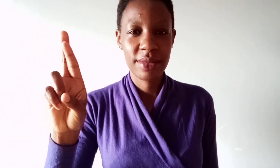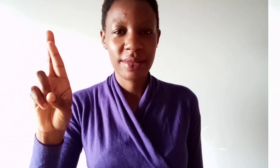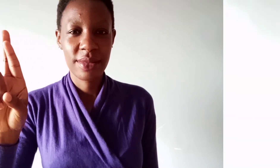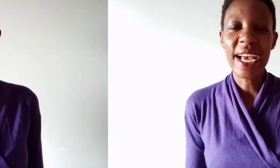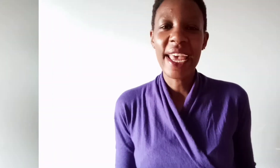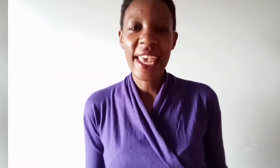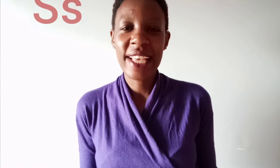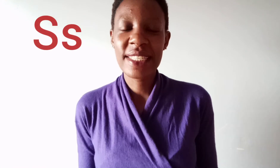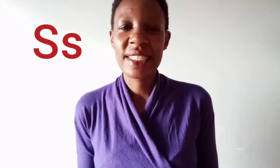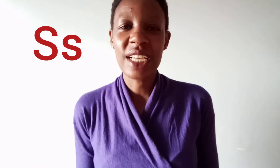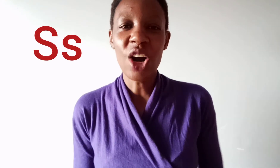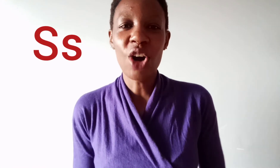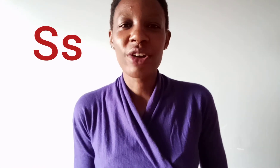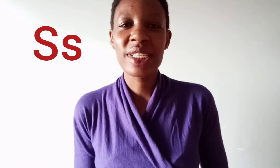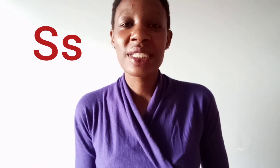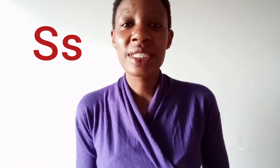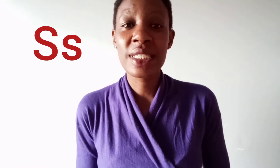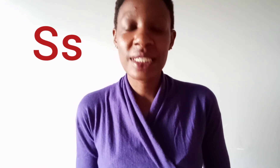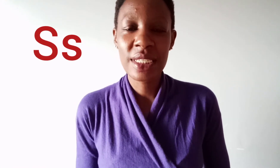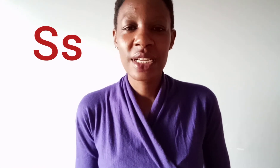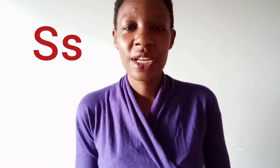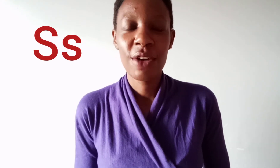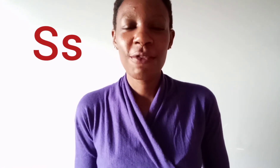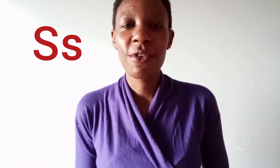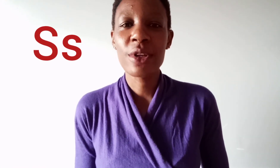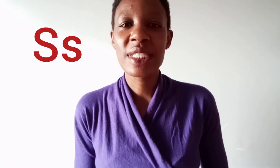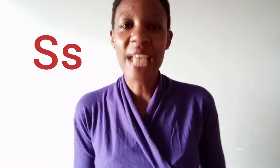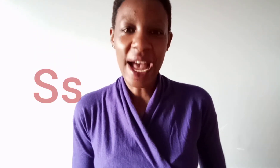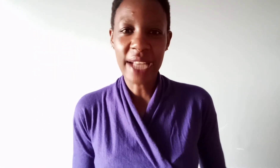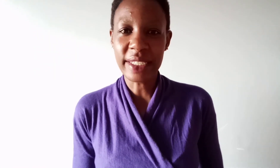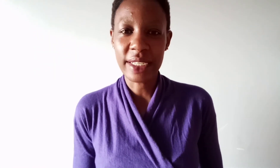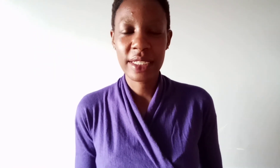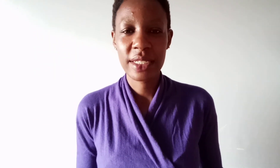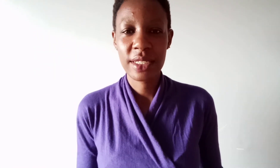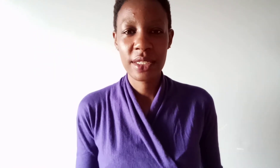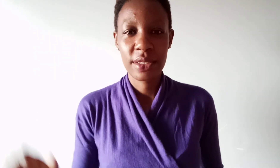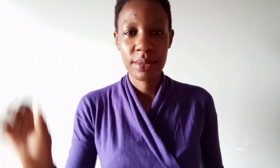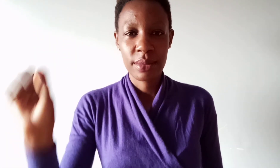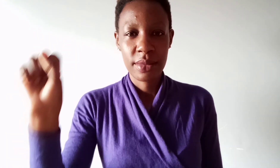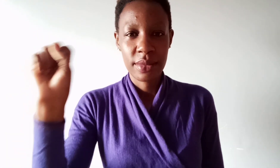Letter S or S for sun.